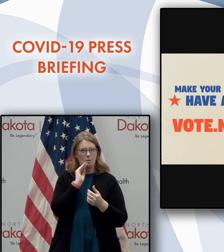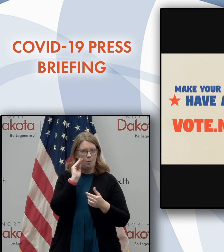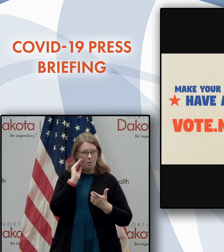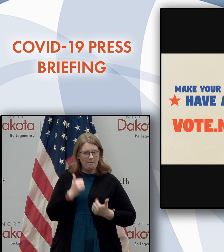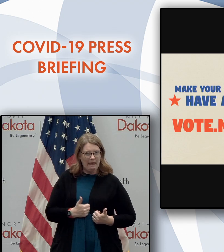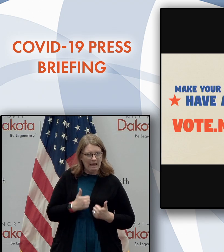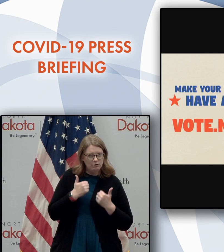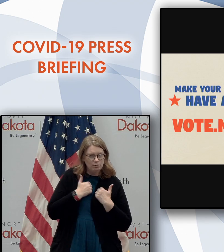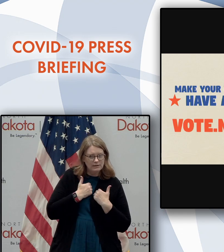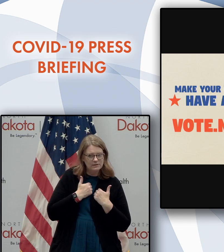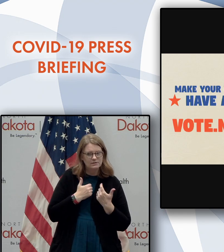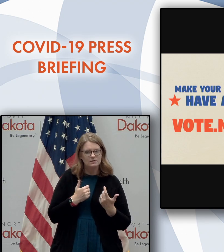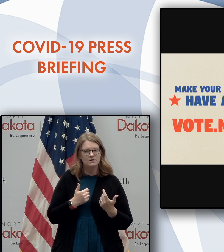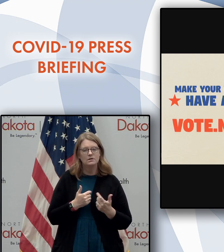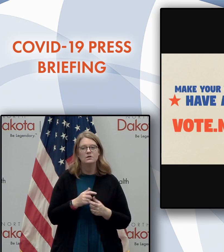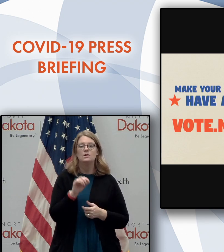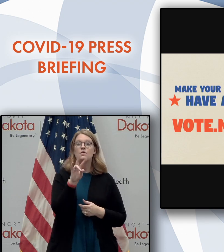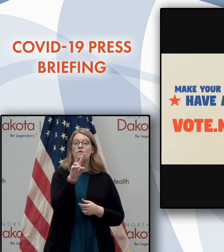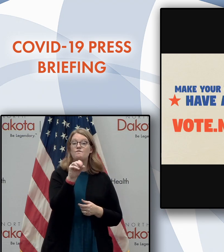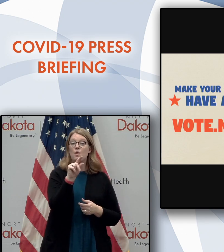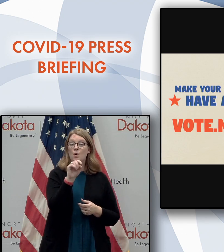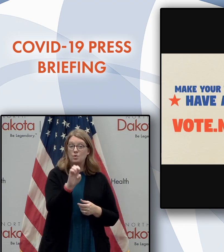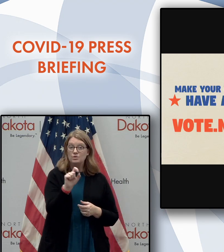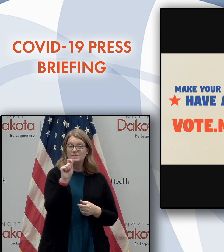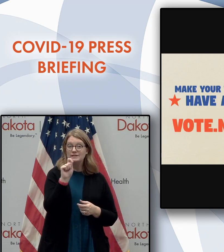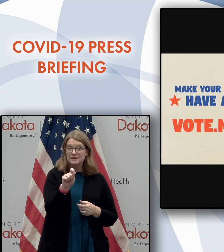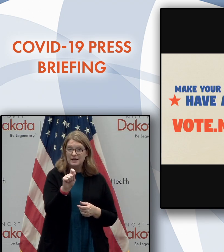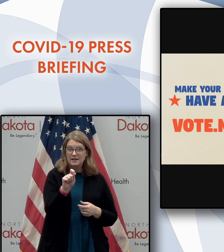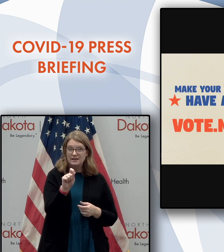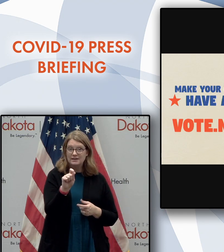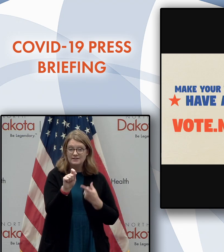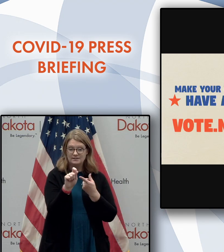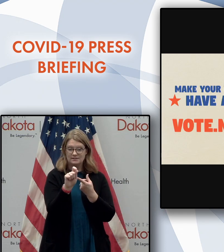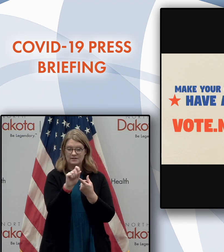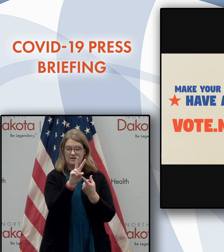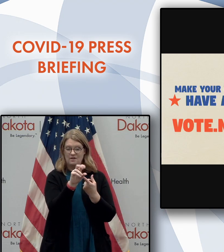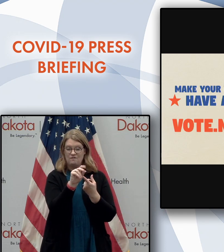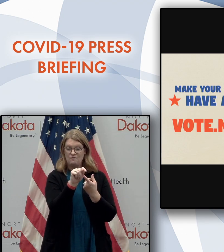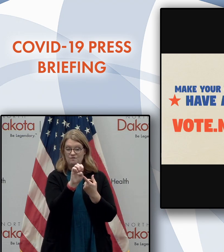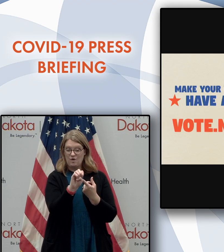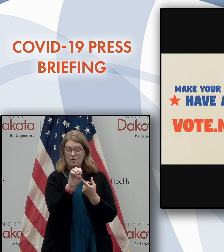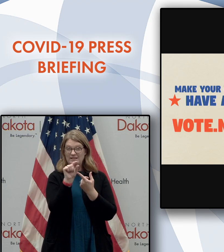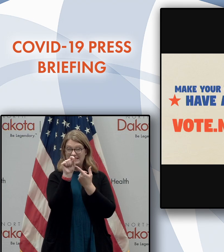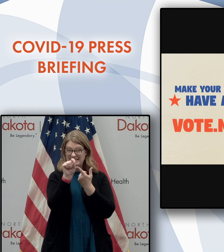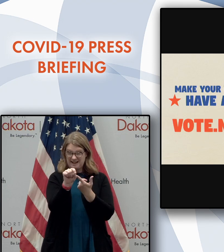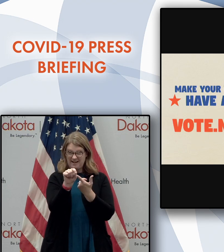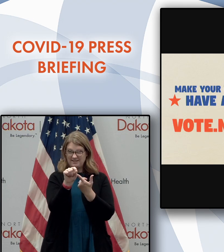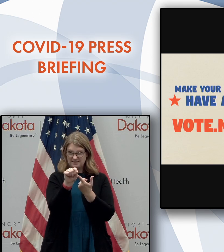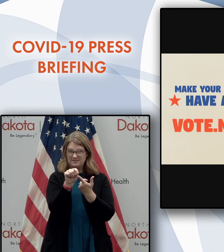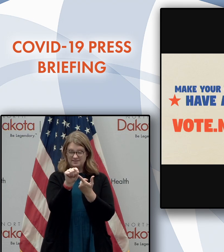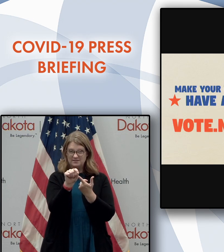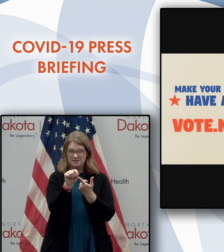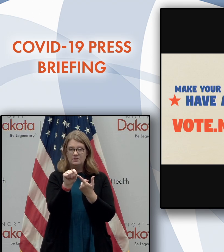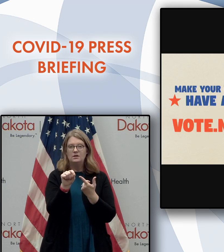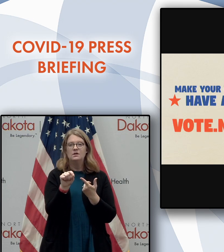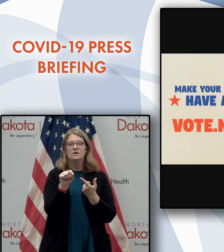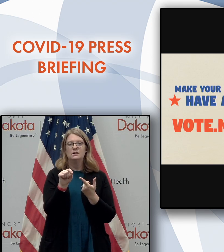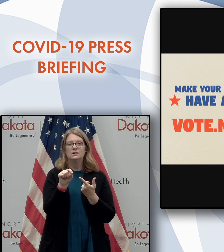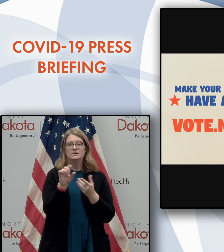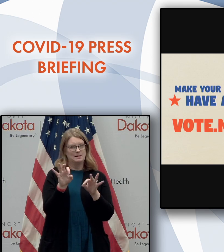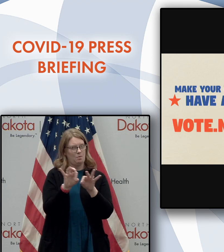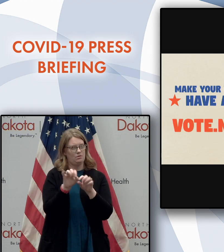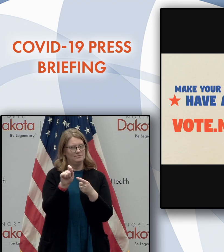stress again, it's vote dot, don't forget that first dot, that period, and